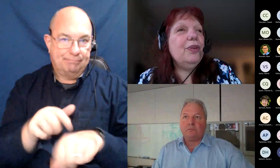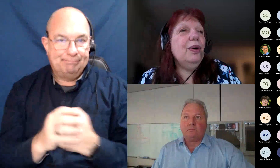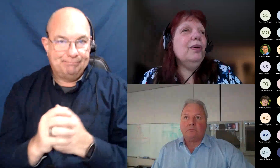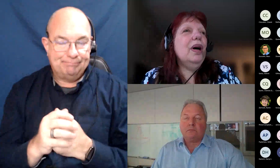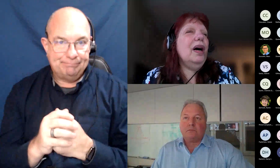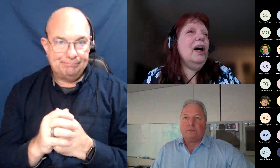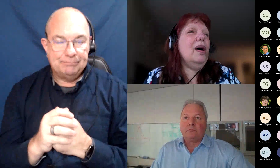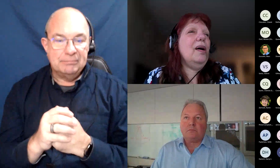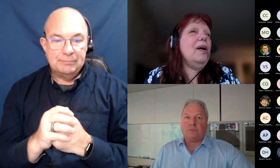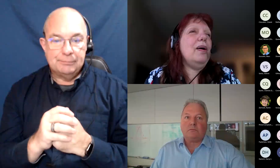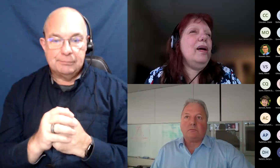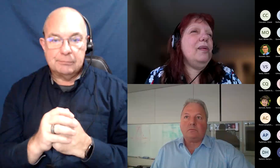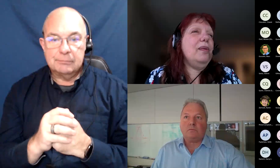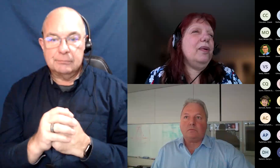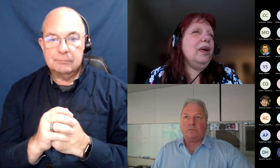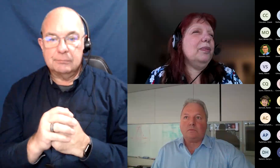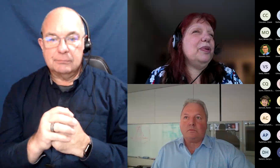So